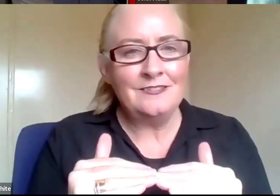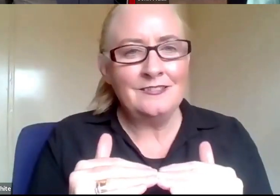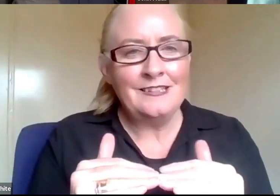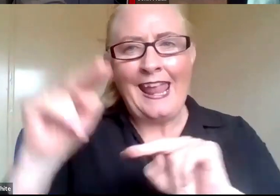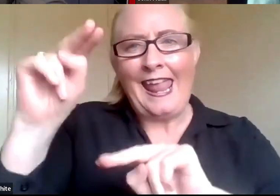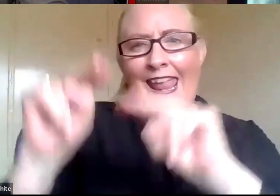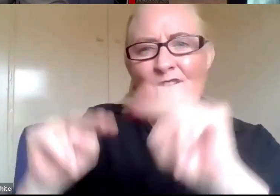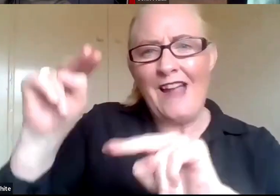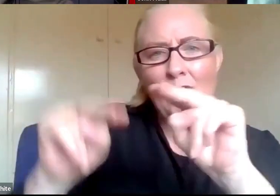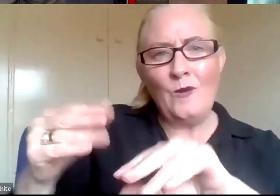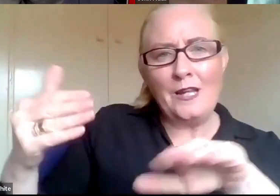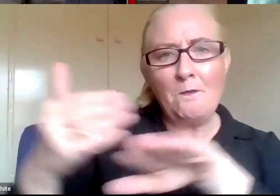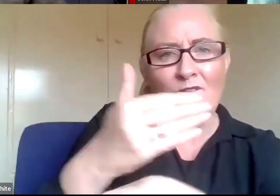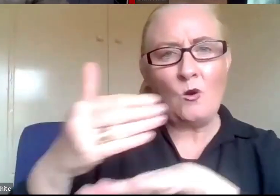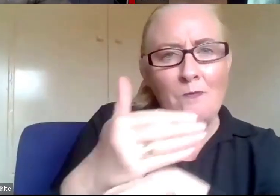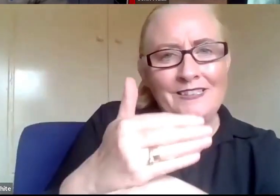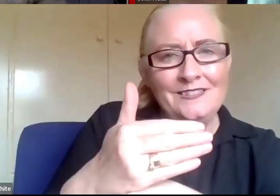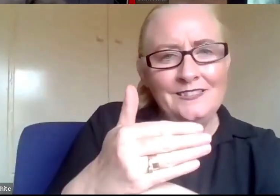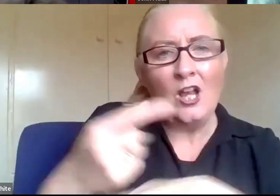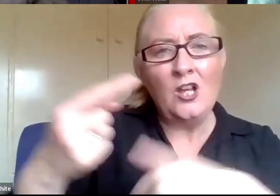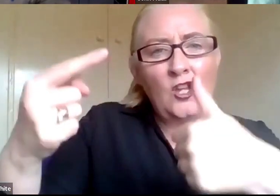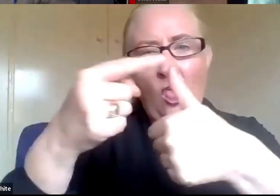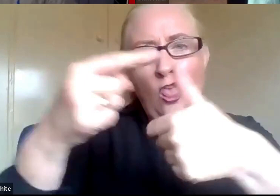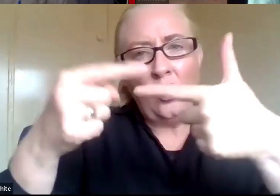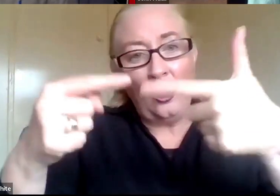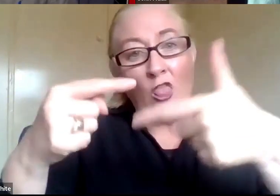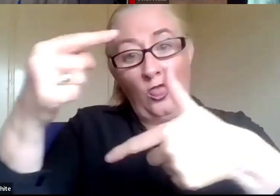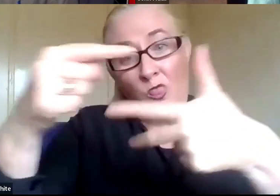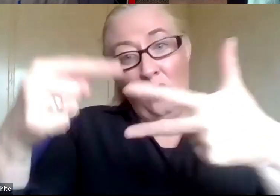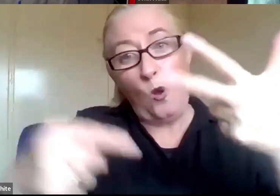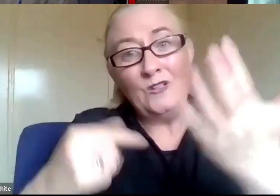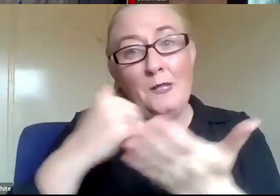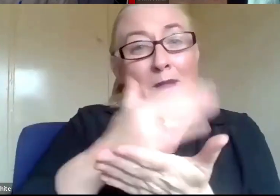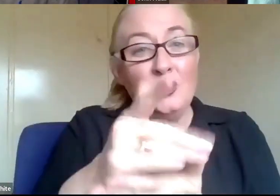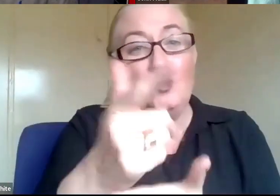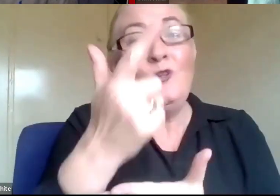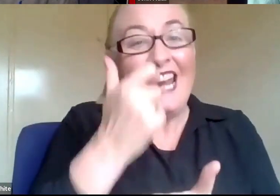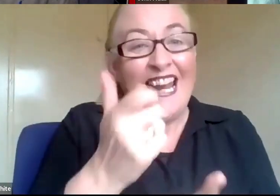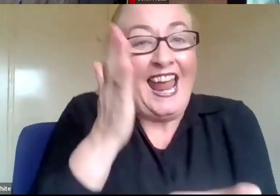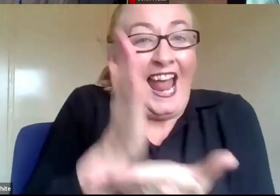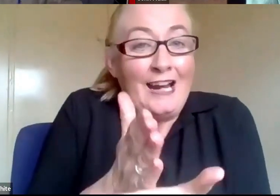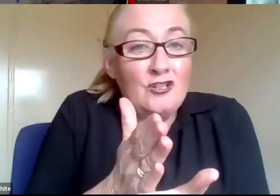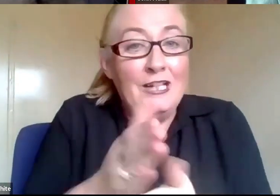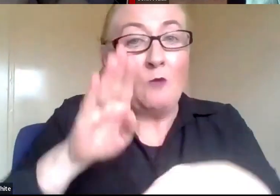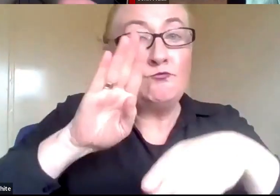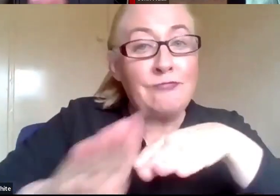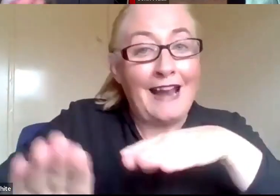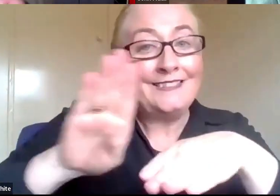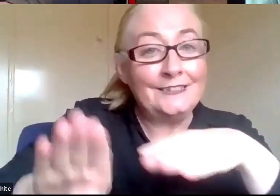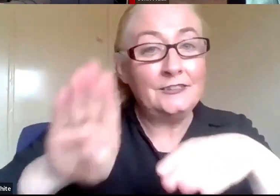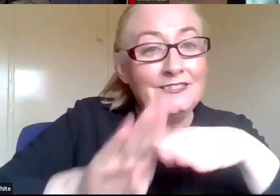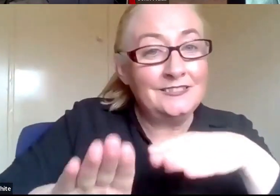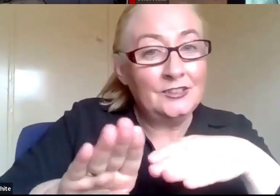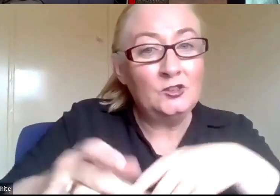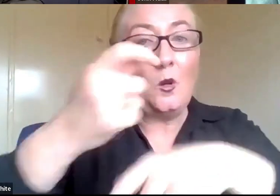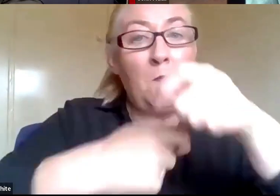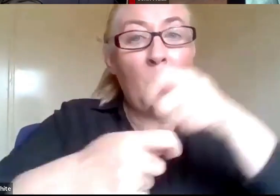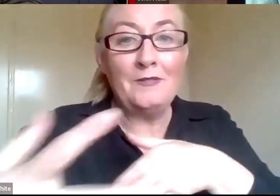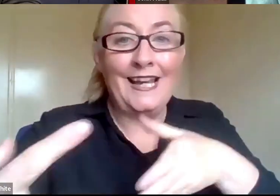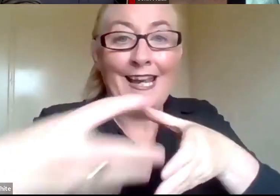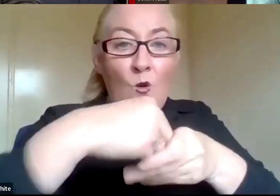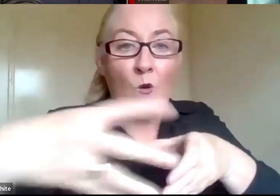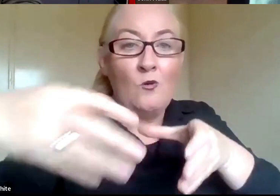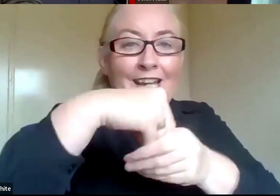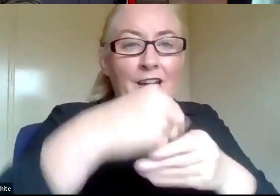incorporate that opportunities to practice alongside with the theory, and that